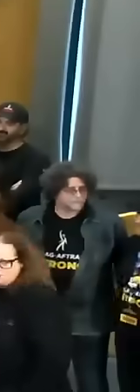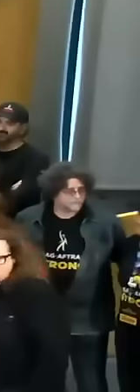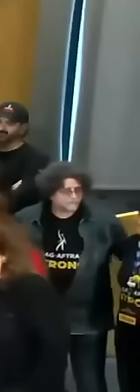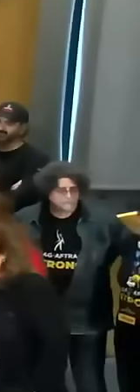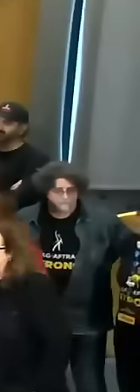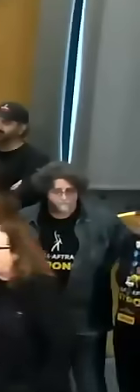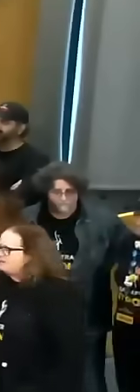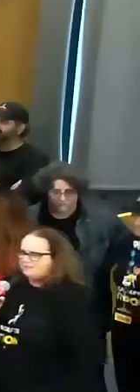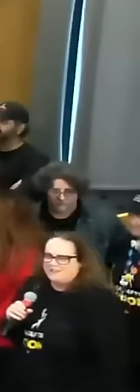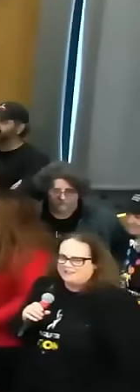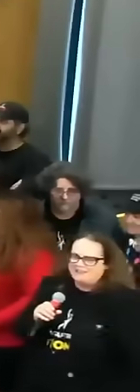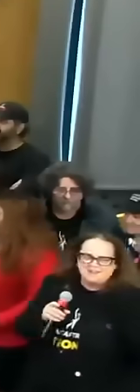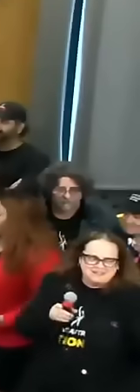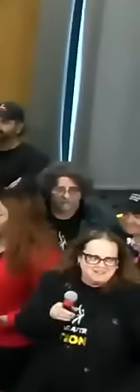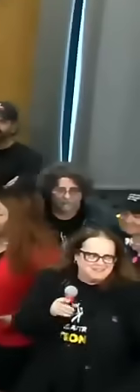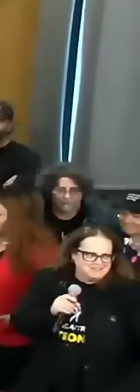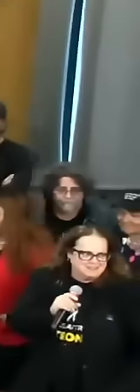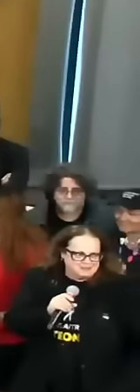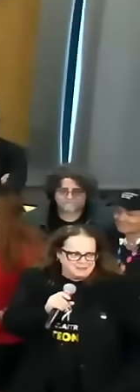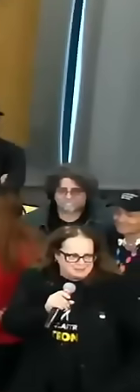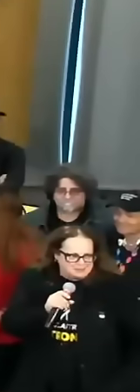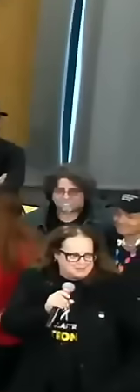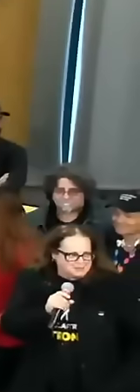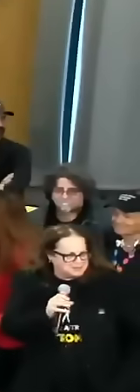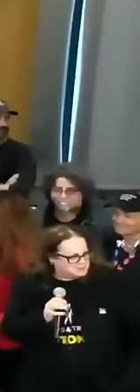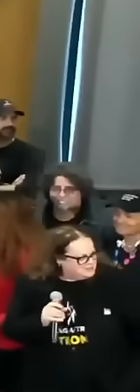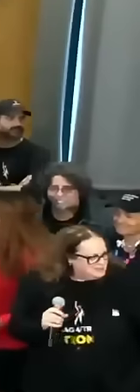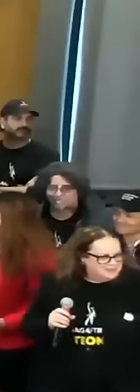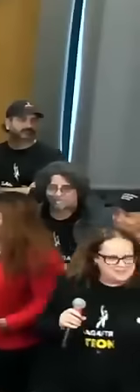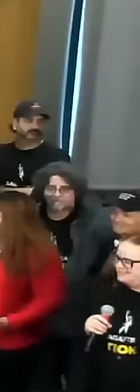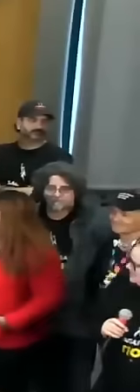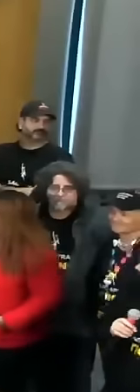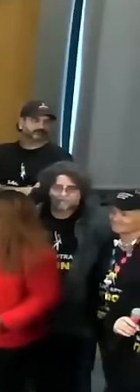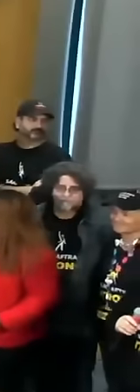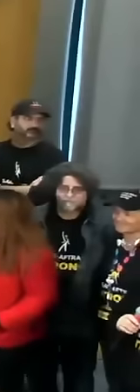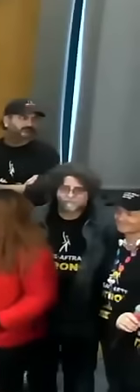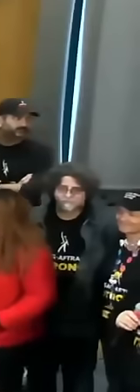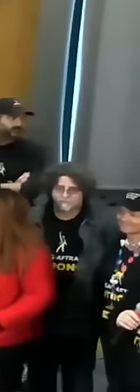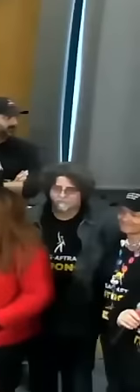the still people what they want. Yeah. Thank you, he says.